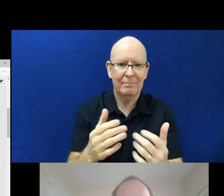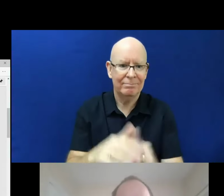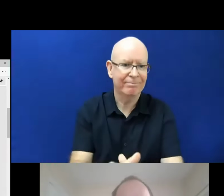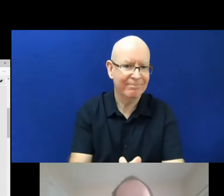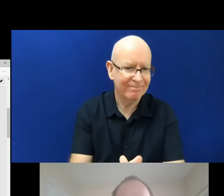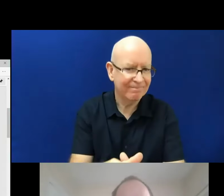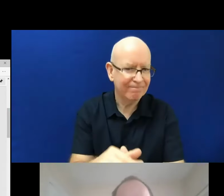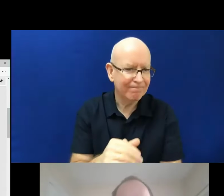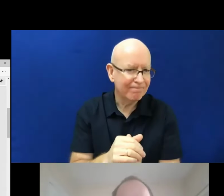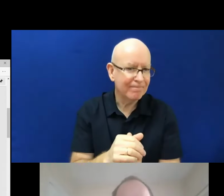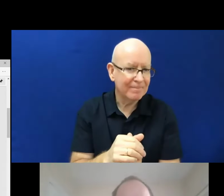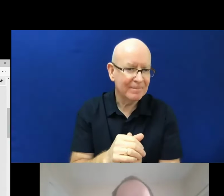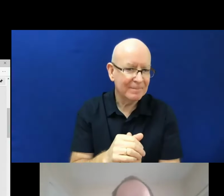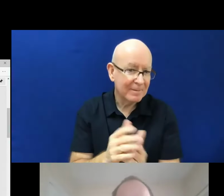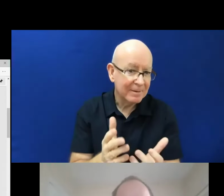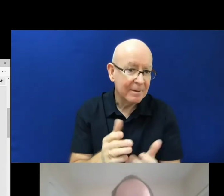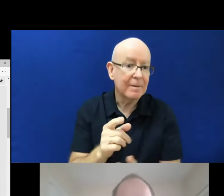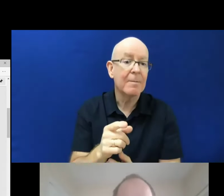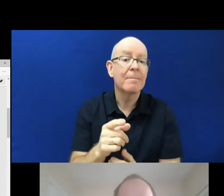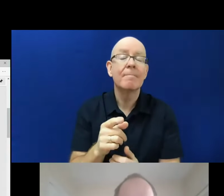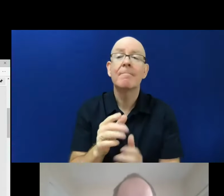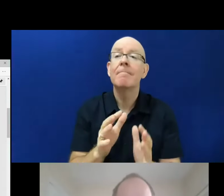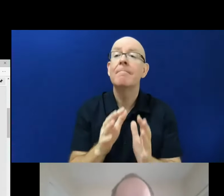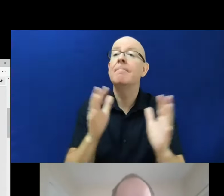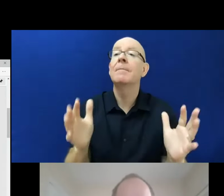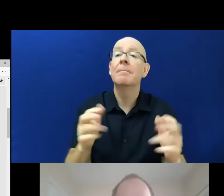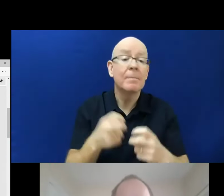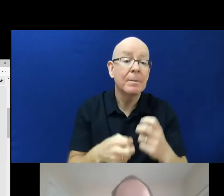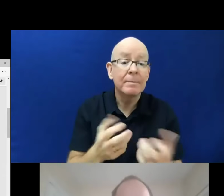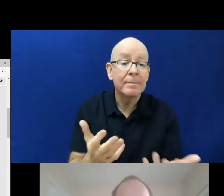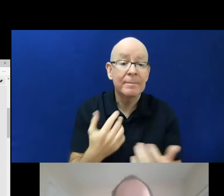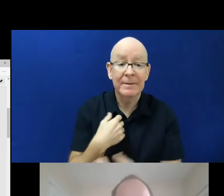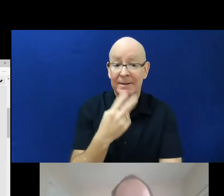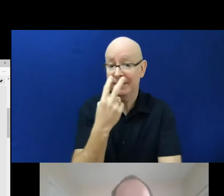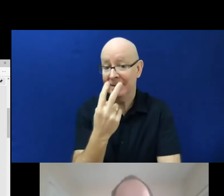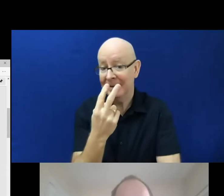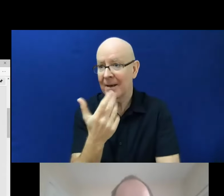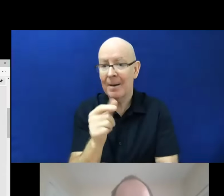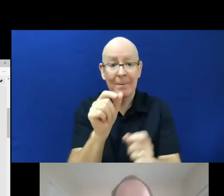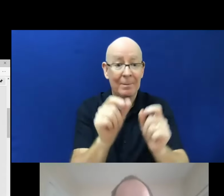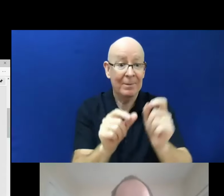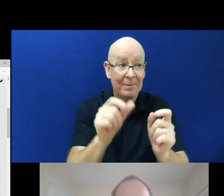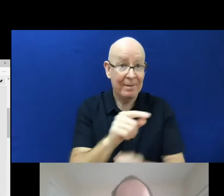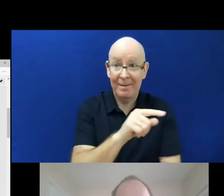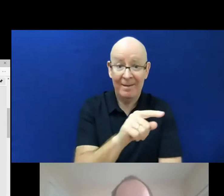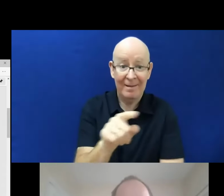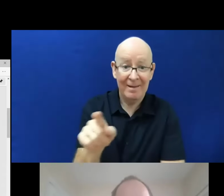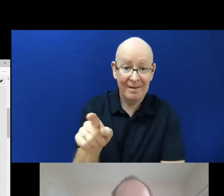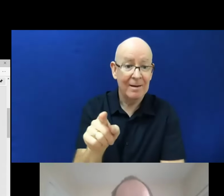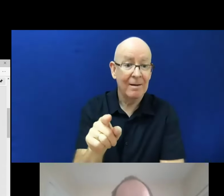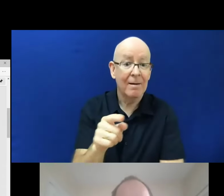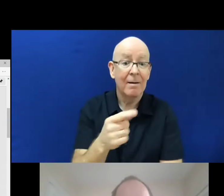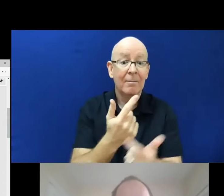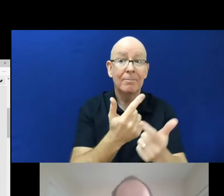quite descriptive. They talk about disabled people. They never, hardly ever, take into